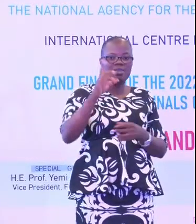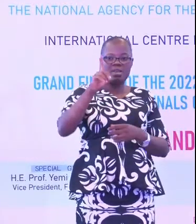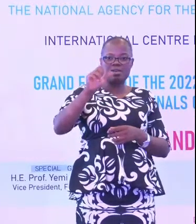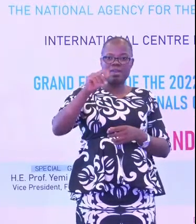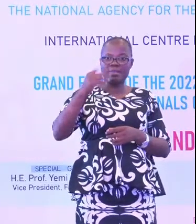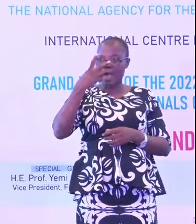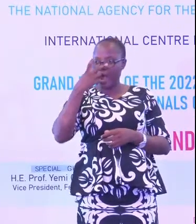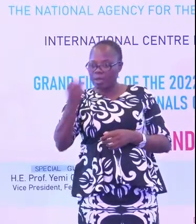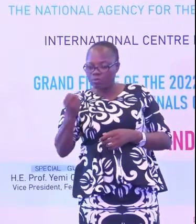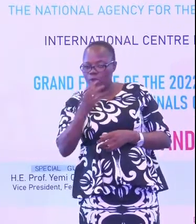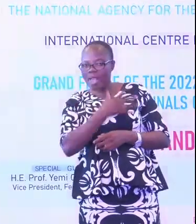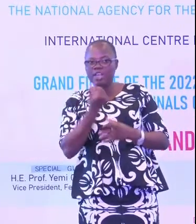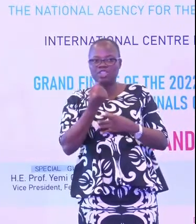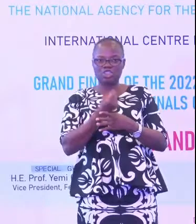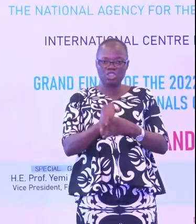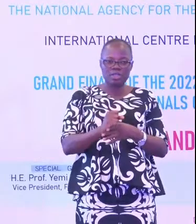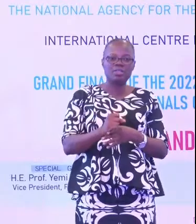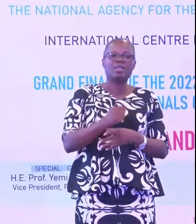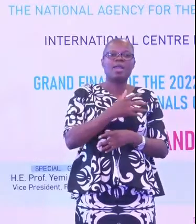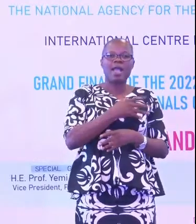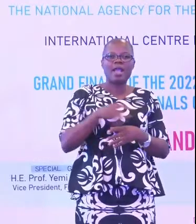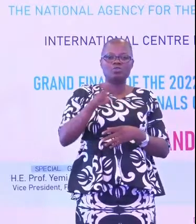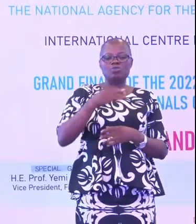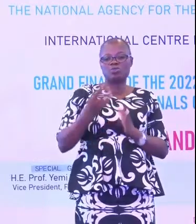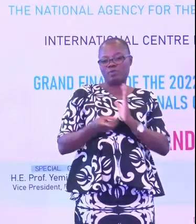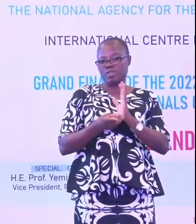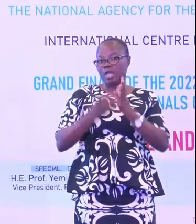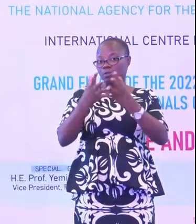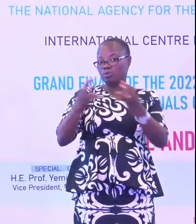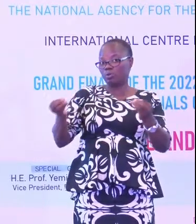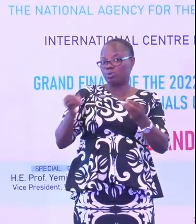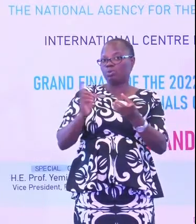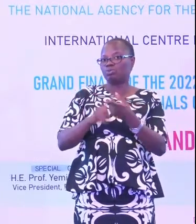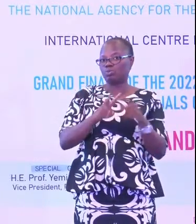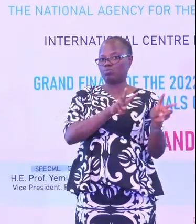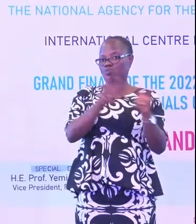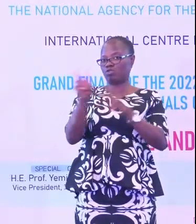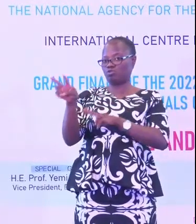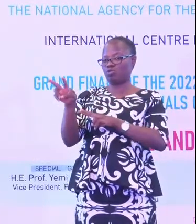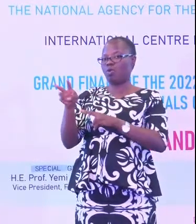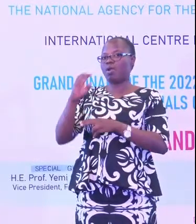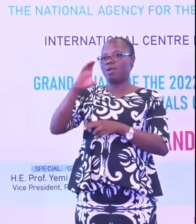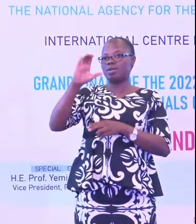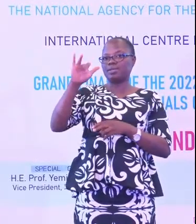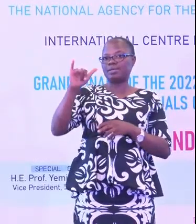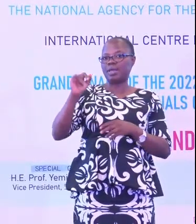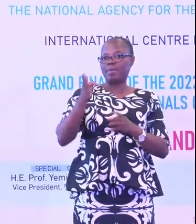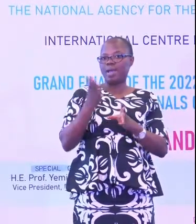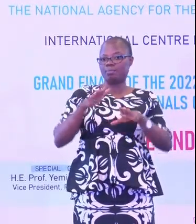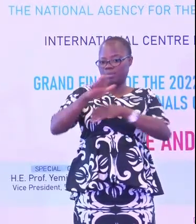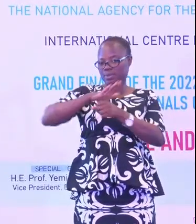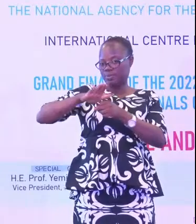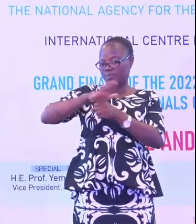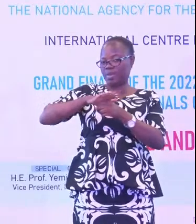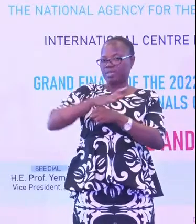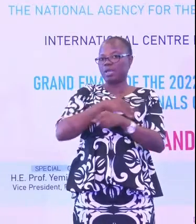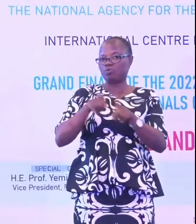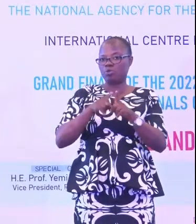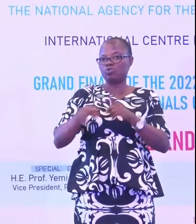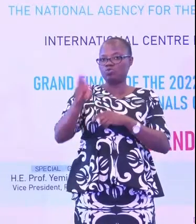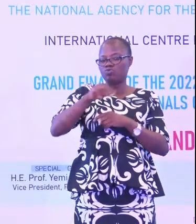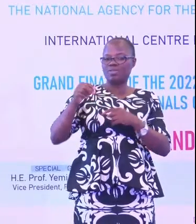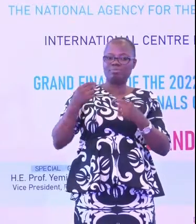and sharing, deployment of digital solutions to monitor cyberspace, as well as enhancing